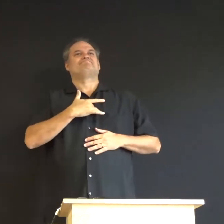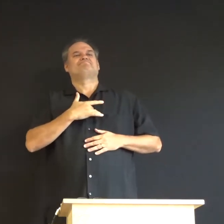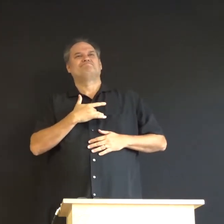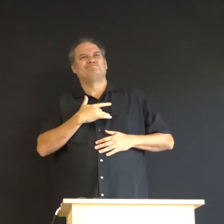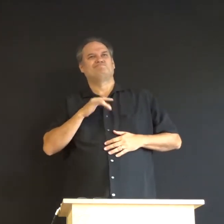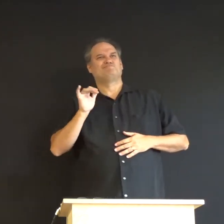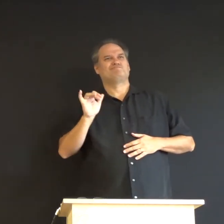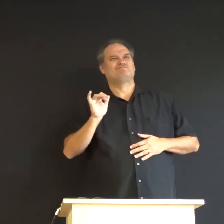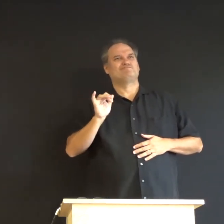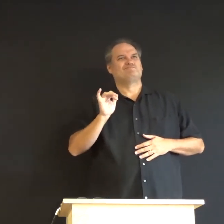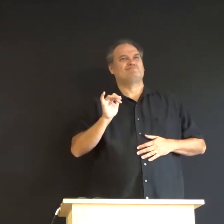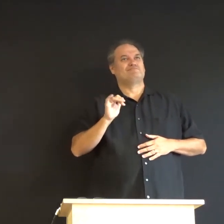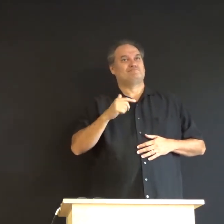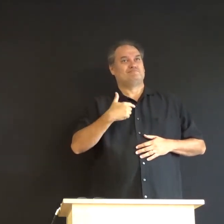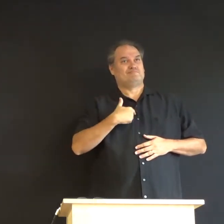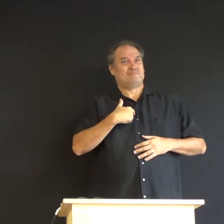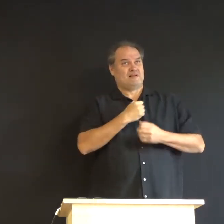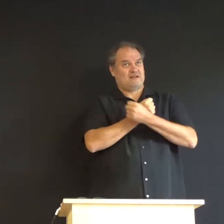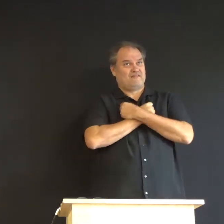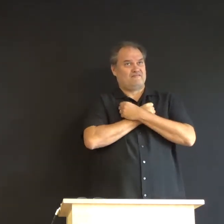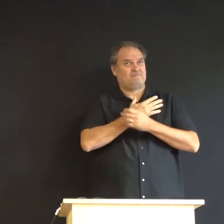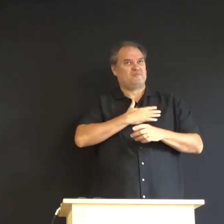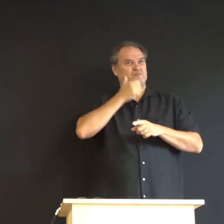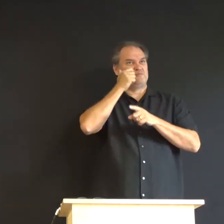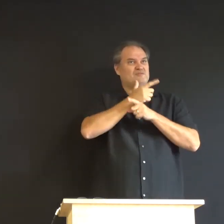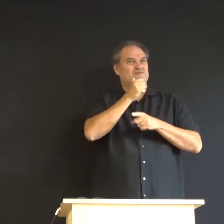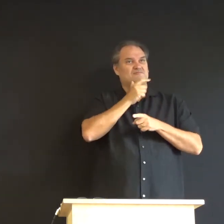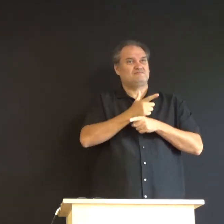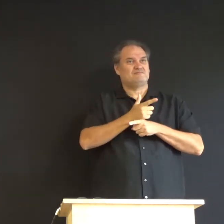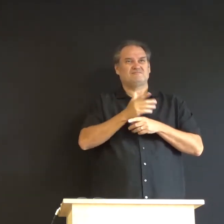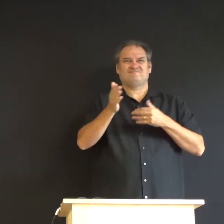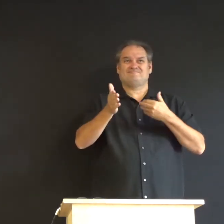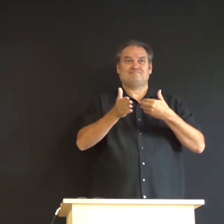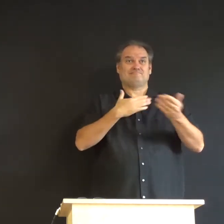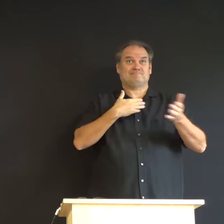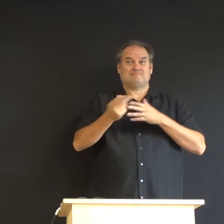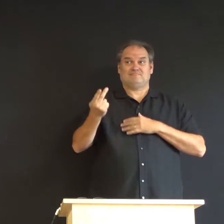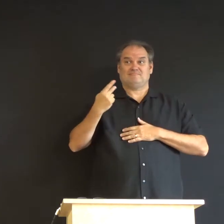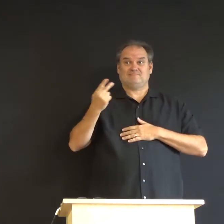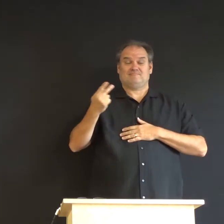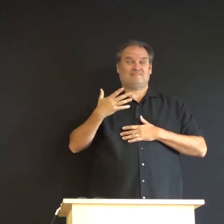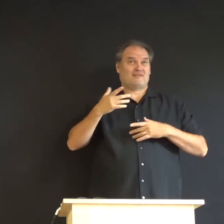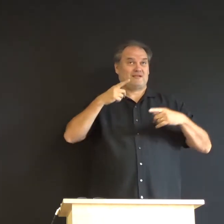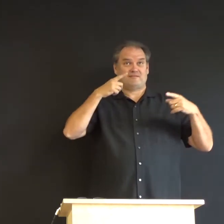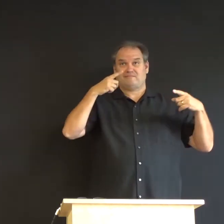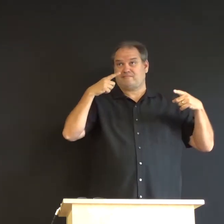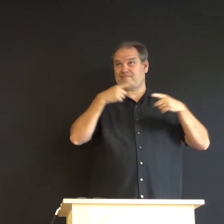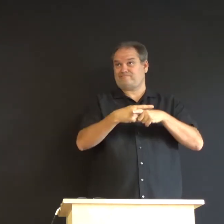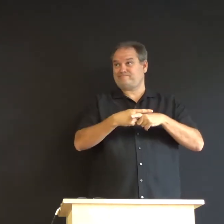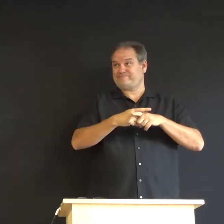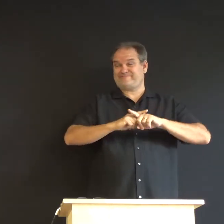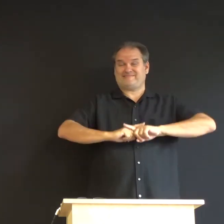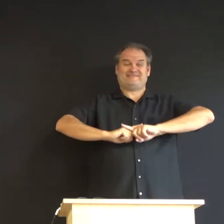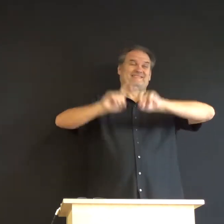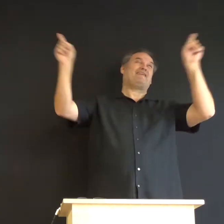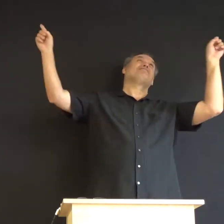We pray that we would examine our hearts. Do we love our brothers and sisters? Even if we